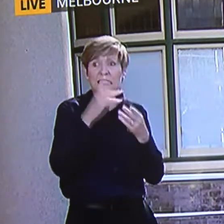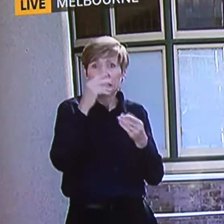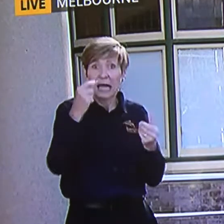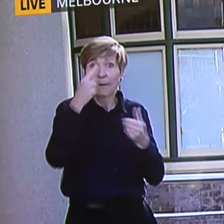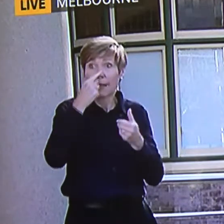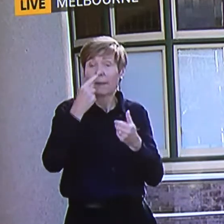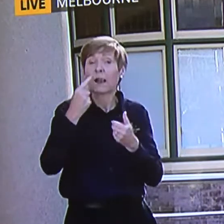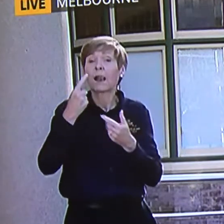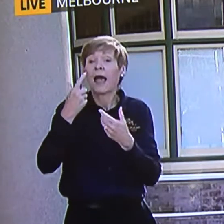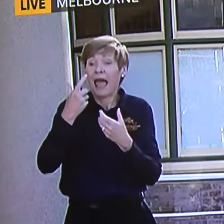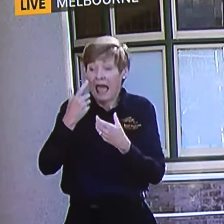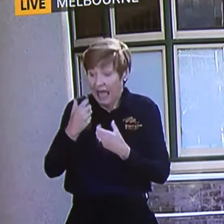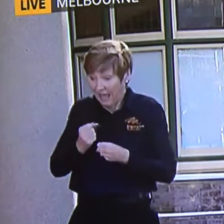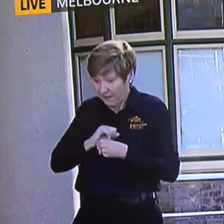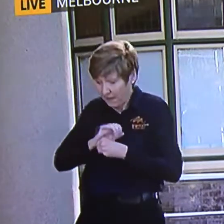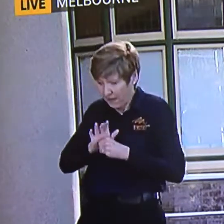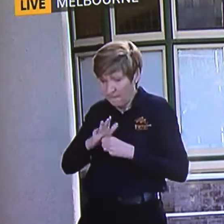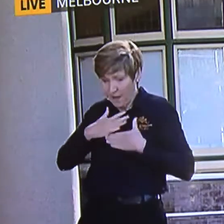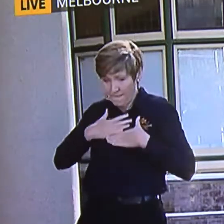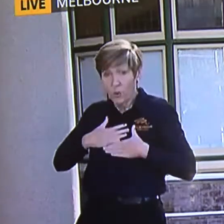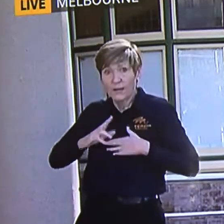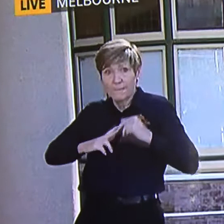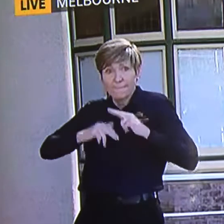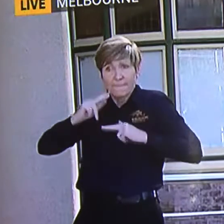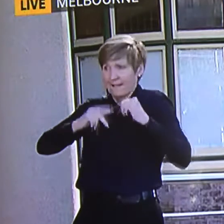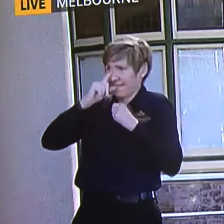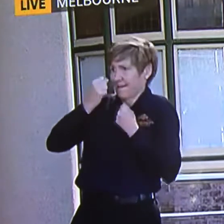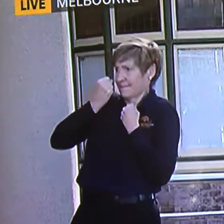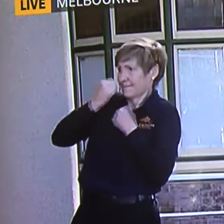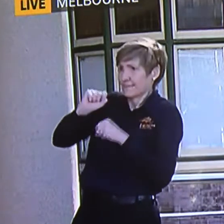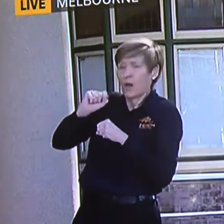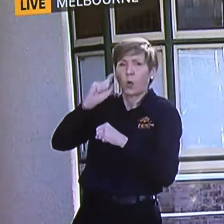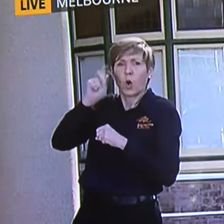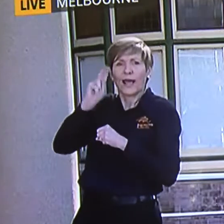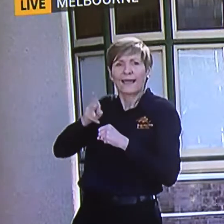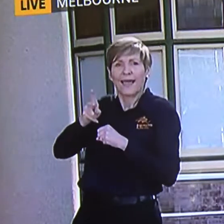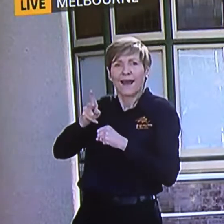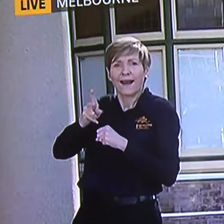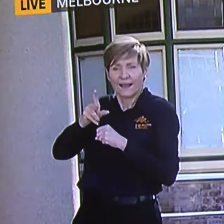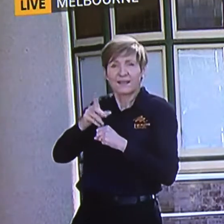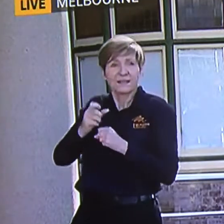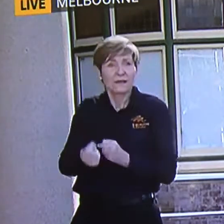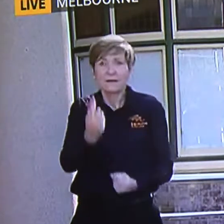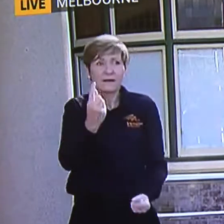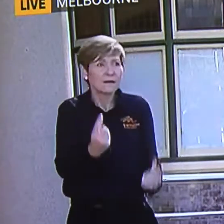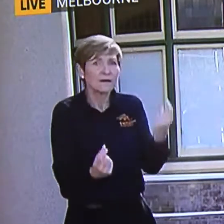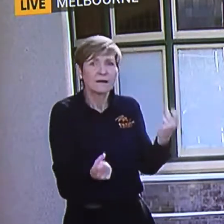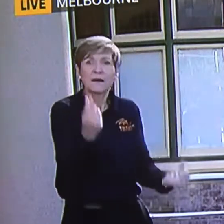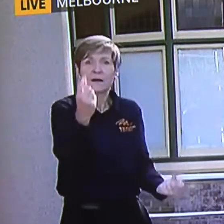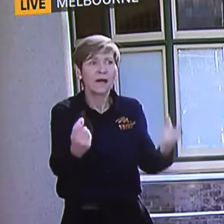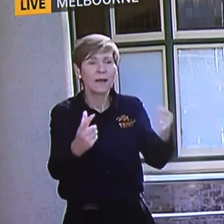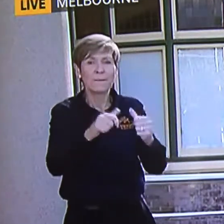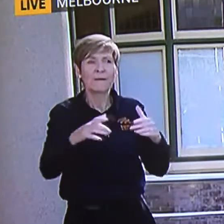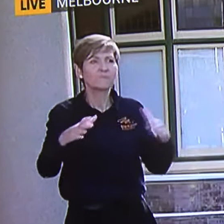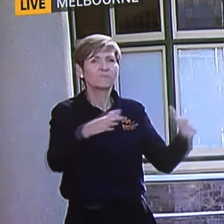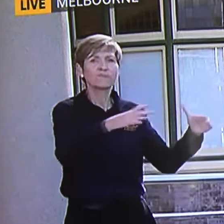a level of immunity needed without overwhelming our health system. So should Australians potentially expect something like what we're now